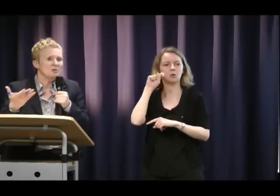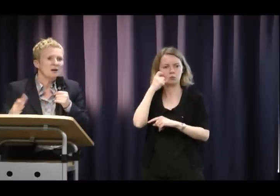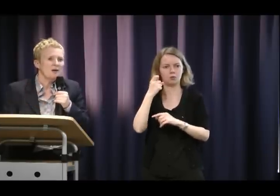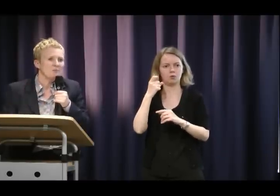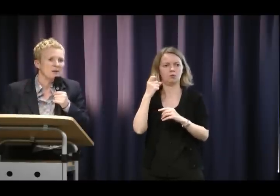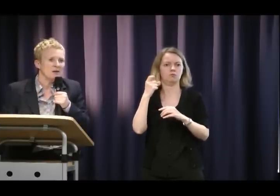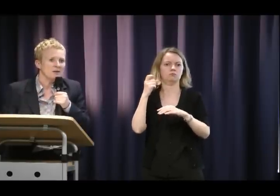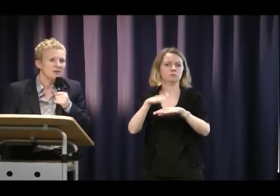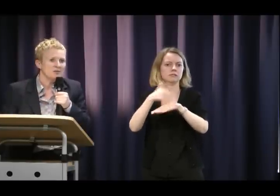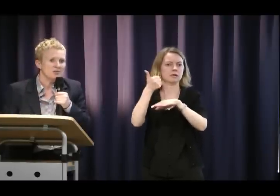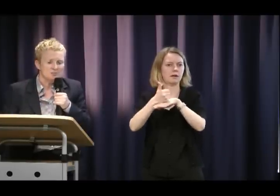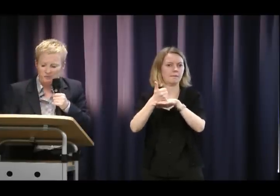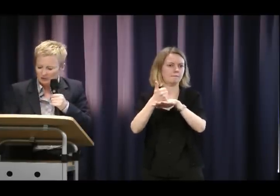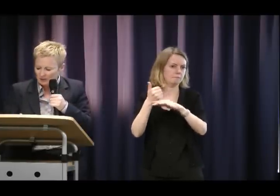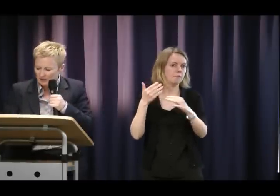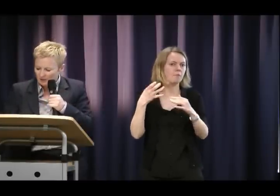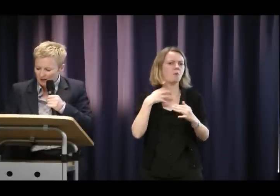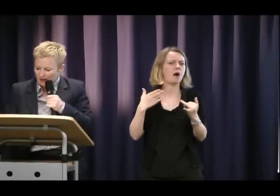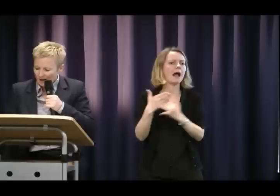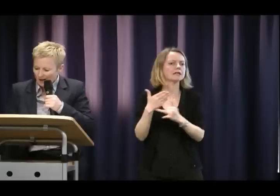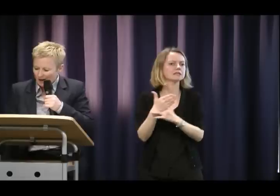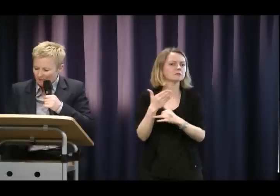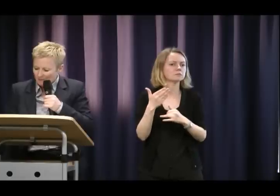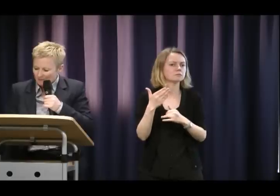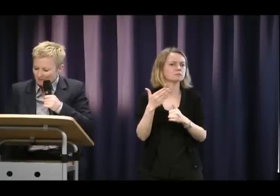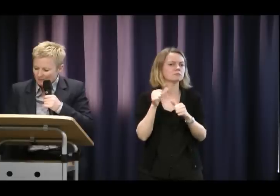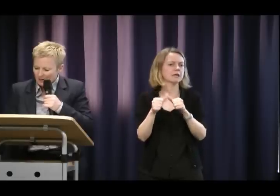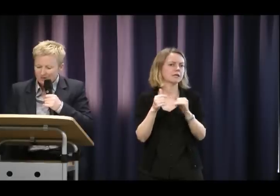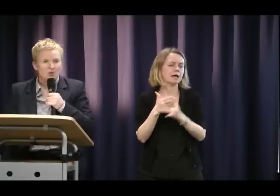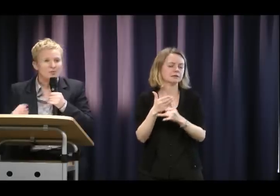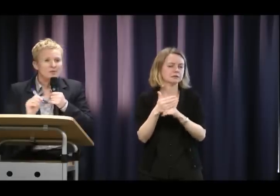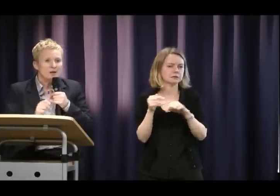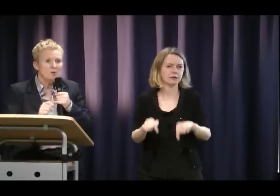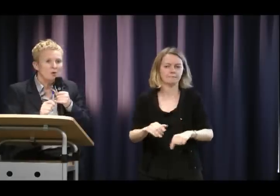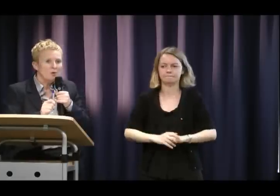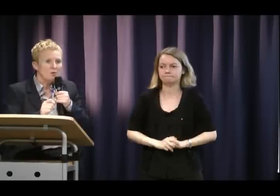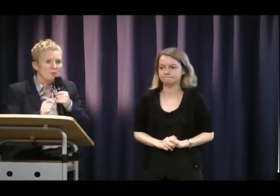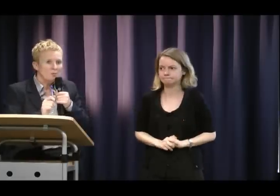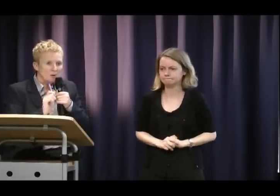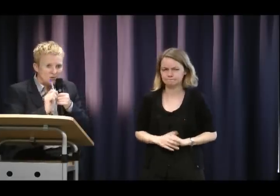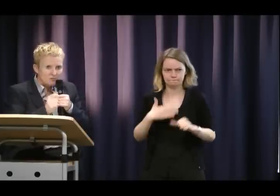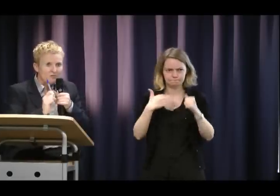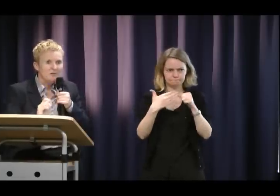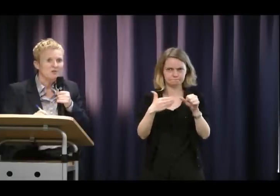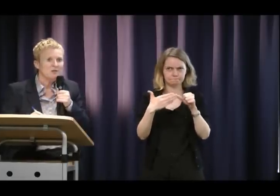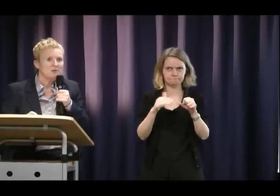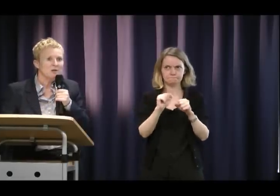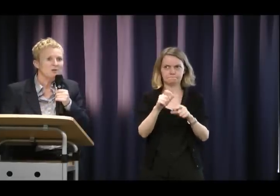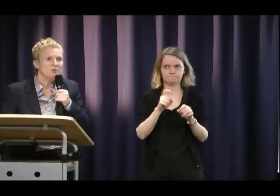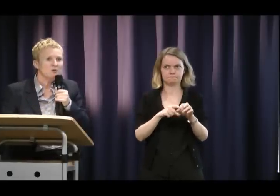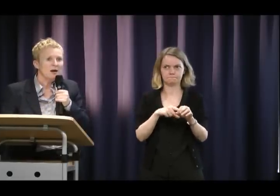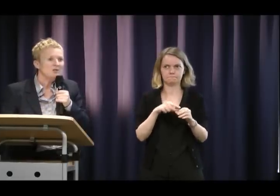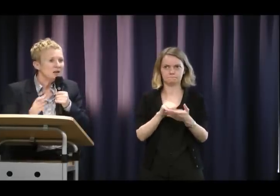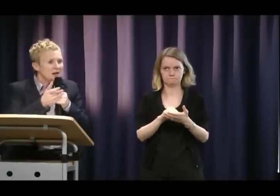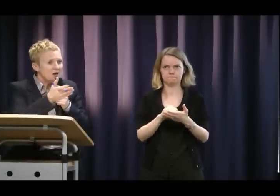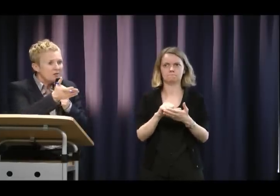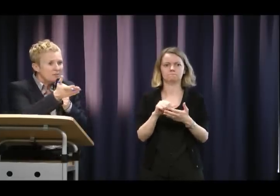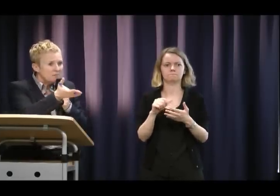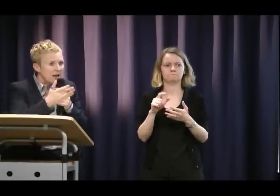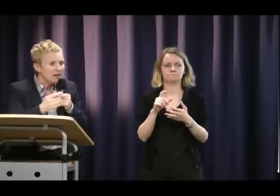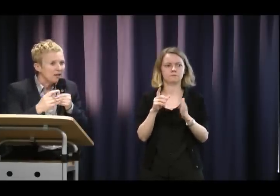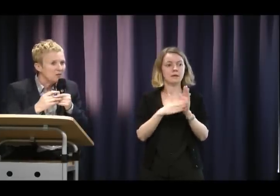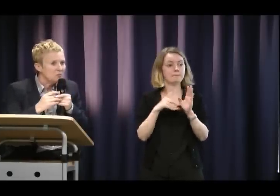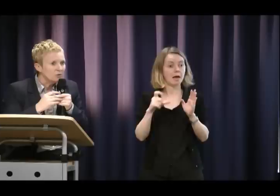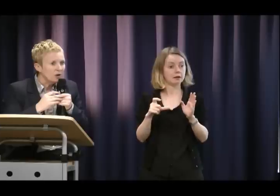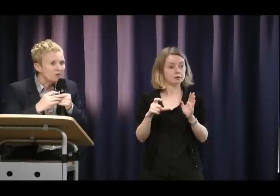need to have better accessibility. So I think they were most of the things that you've raised, and I